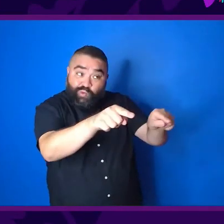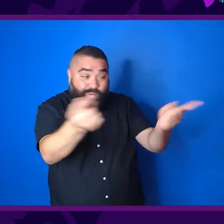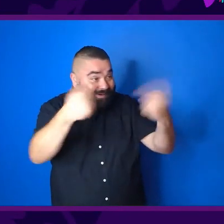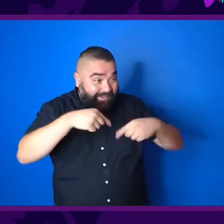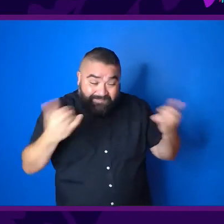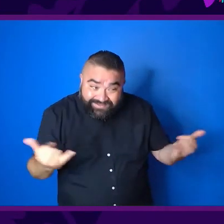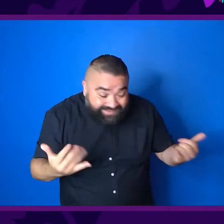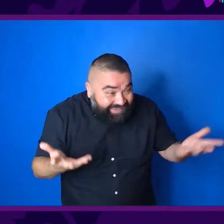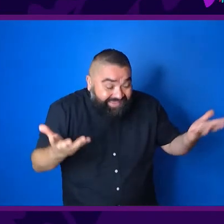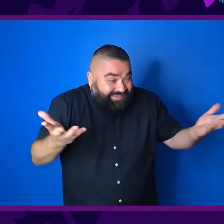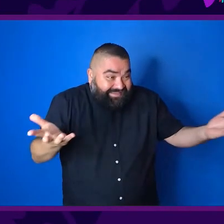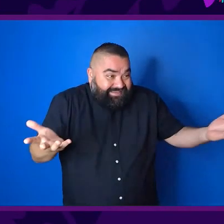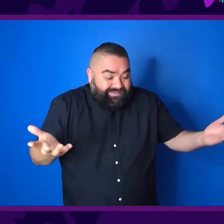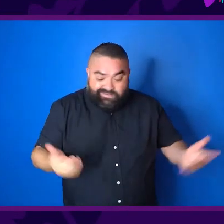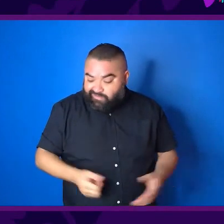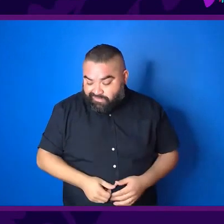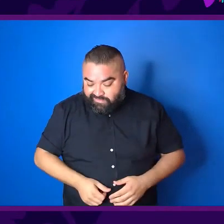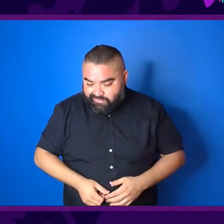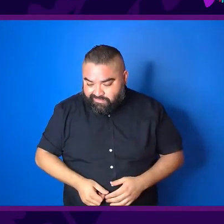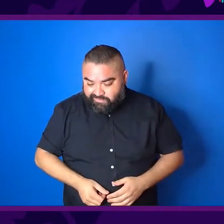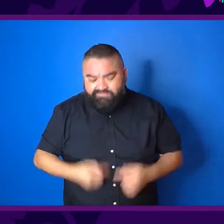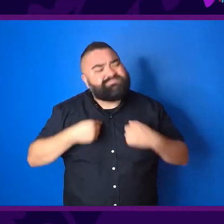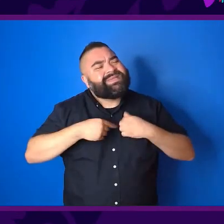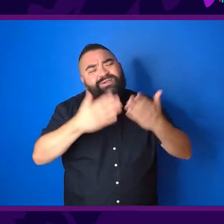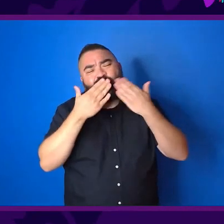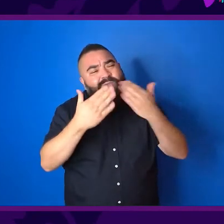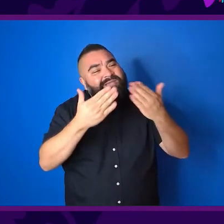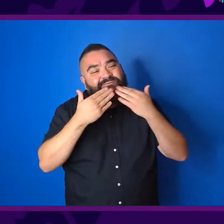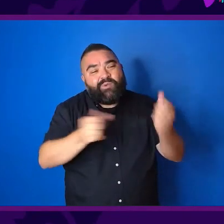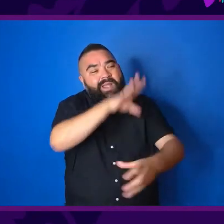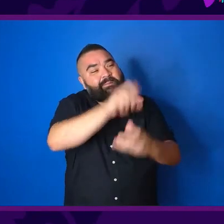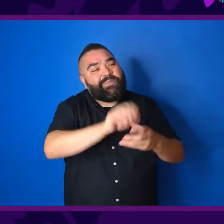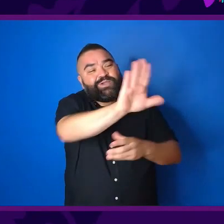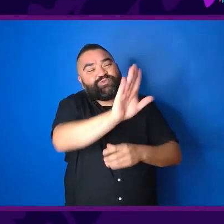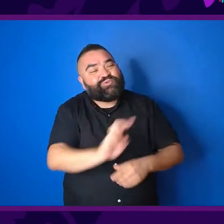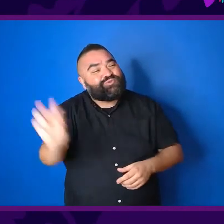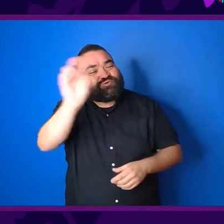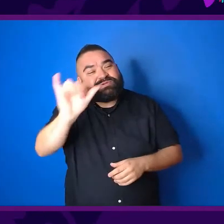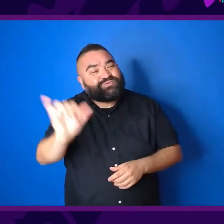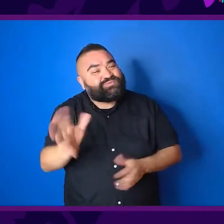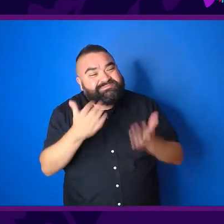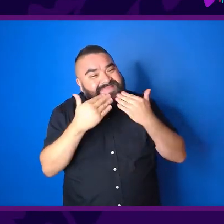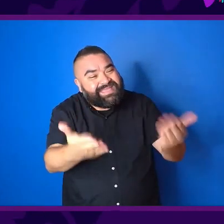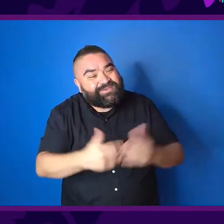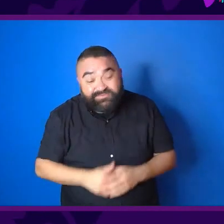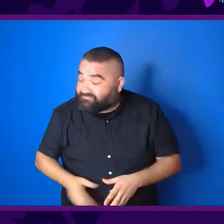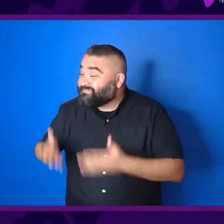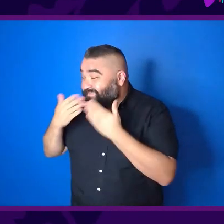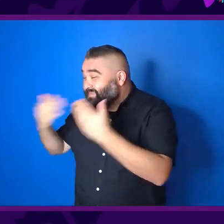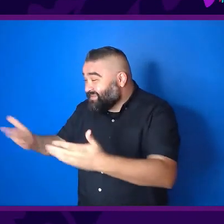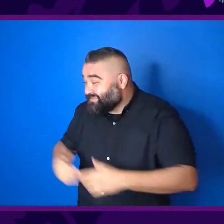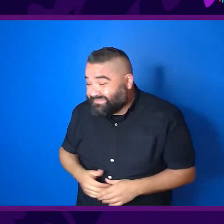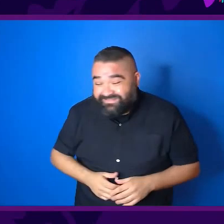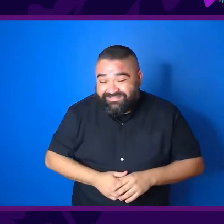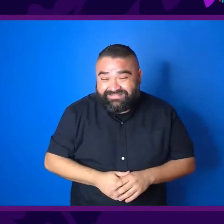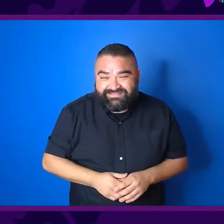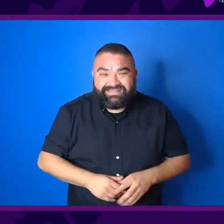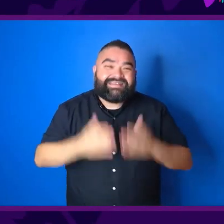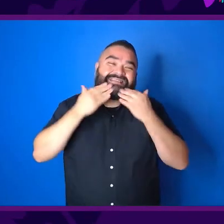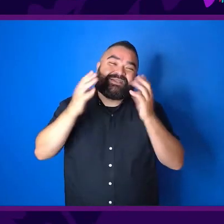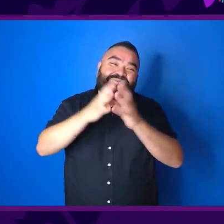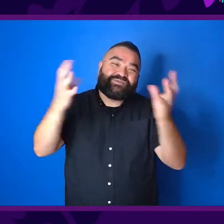I'm just so grateful. I'm a part of your journey as well. Thank you. Thank All you. right. Thank you so much. Thank you for joining